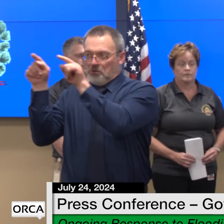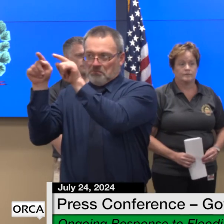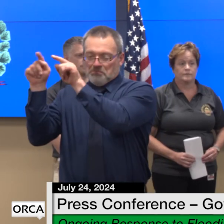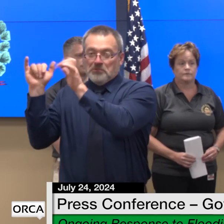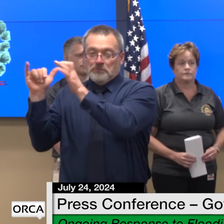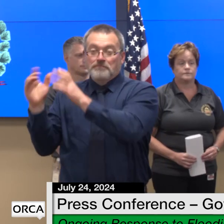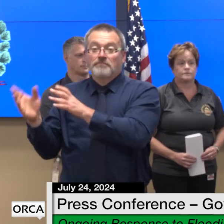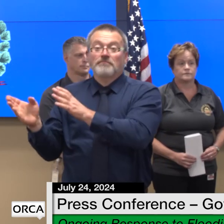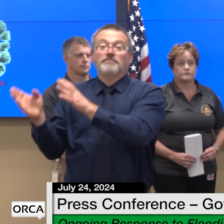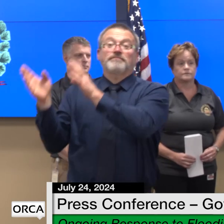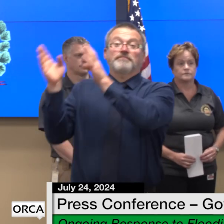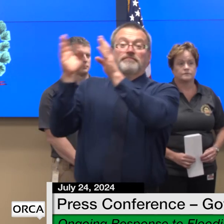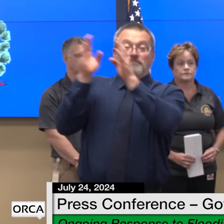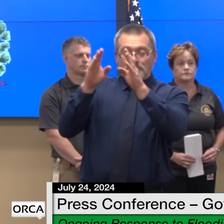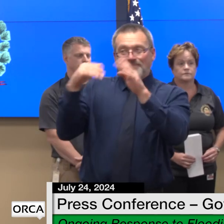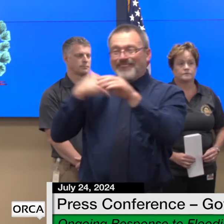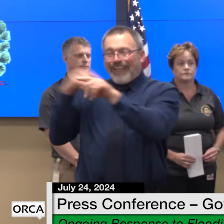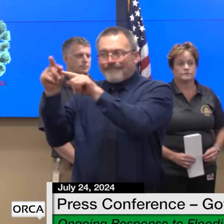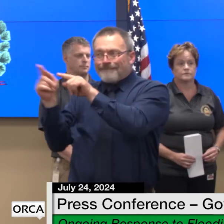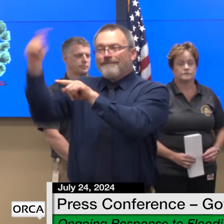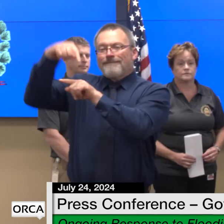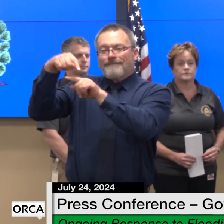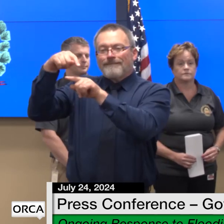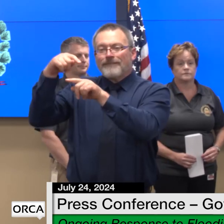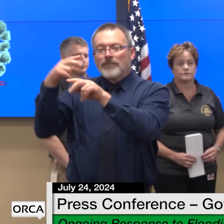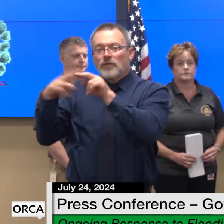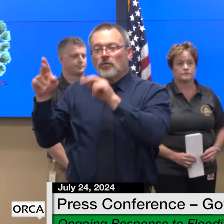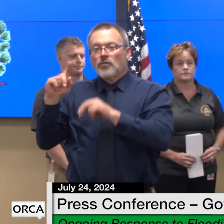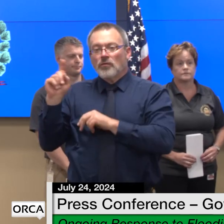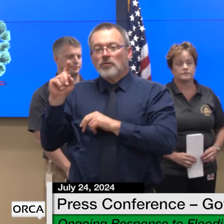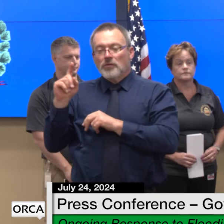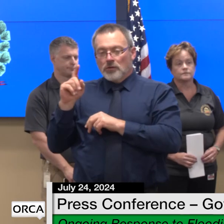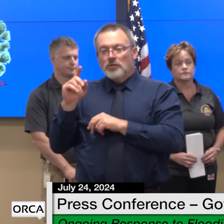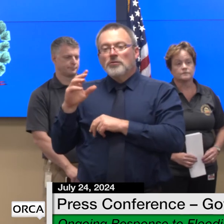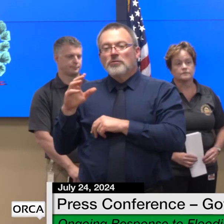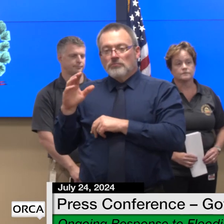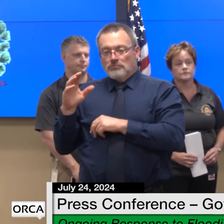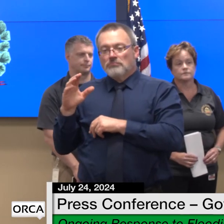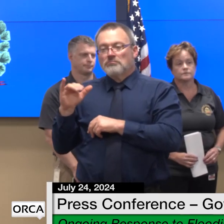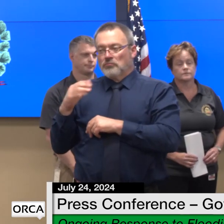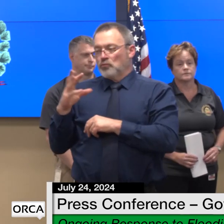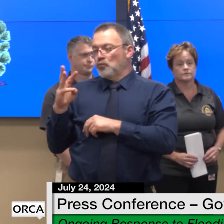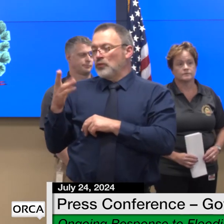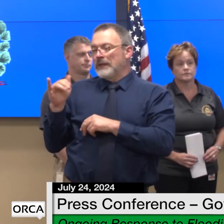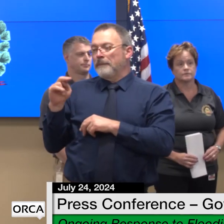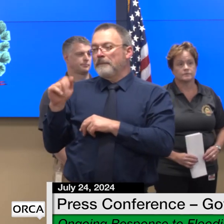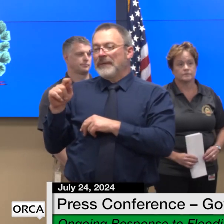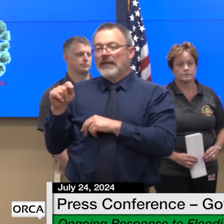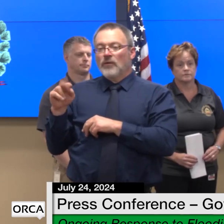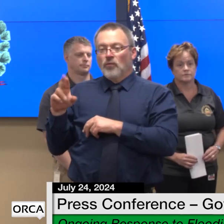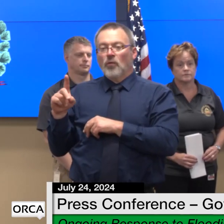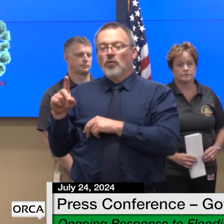There is a detour in place on Whiteman Road at milepost